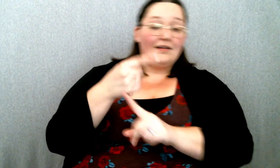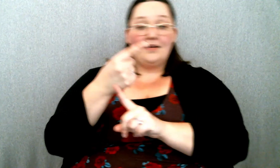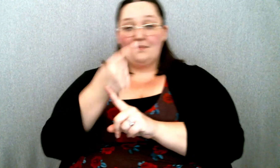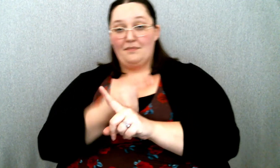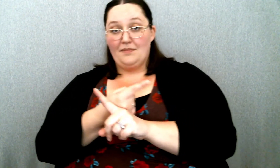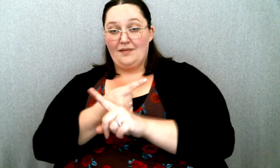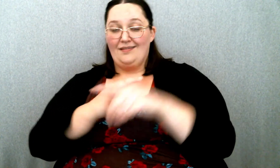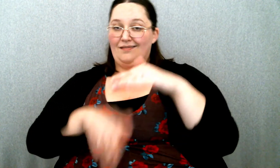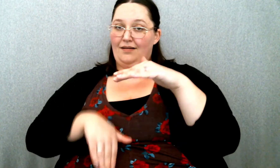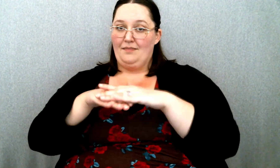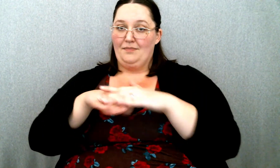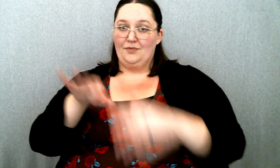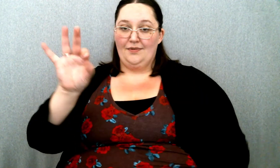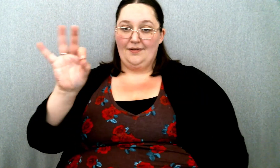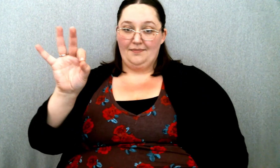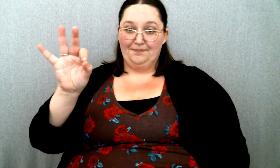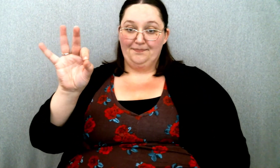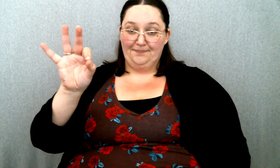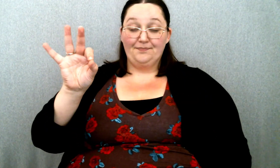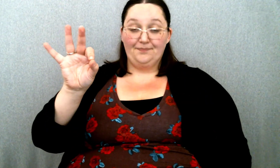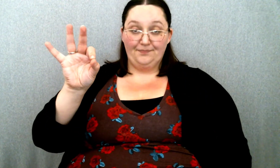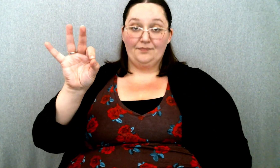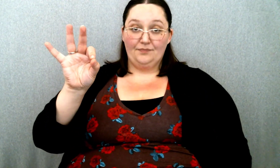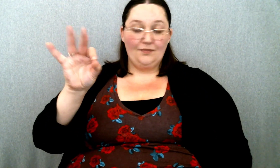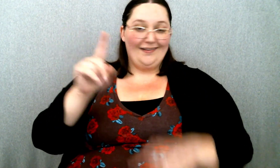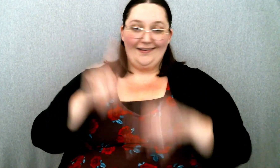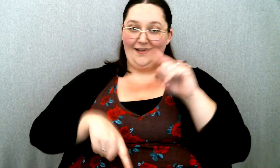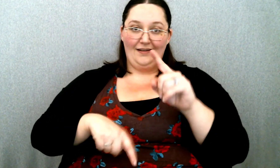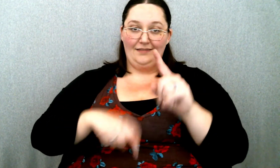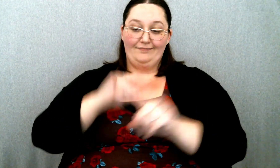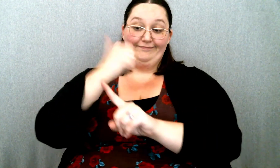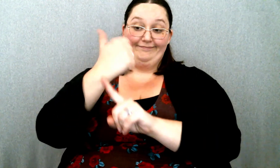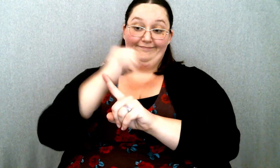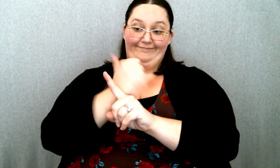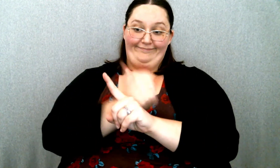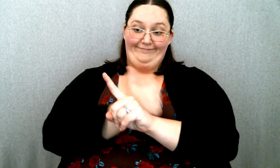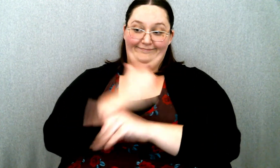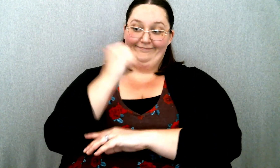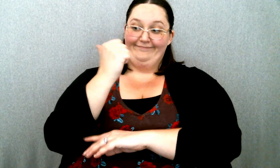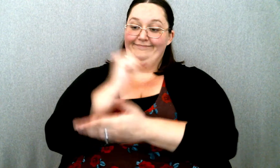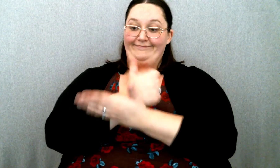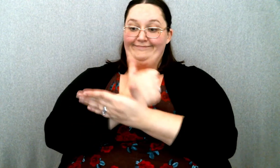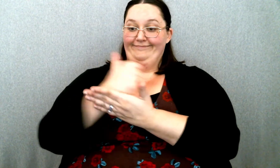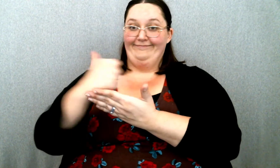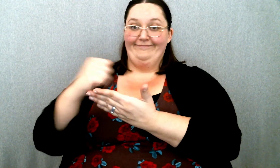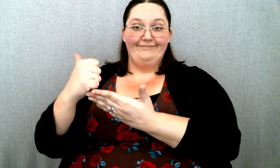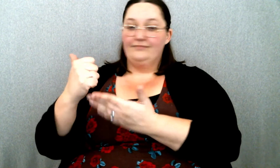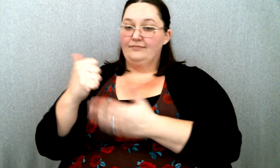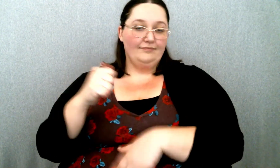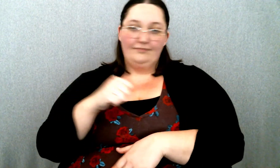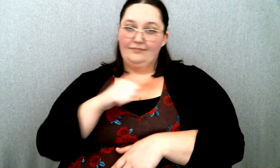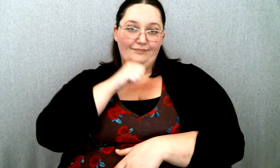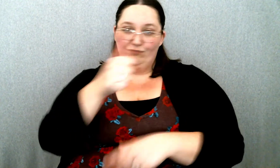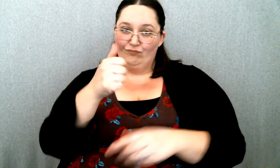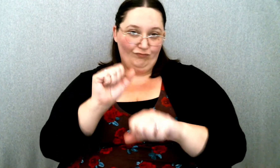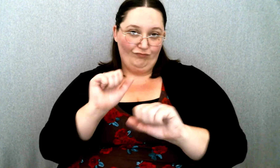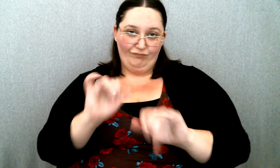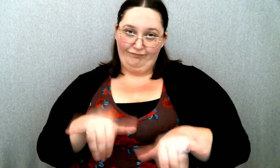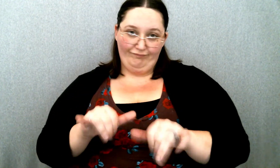For week and month, it can only go up to 9. You can't do 10 months or 10 weeks. Doesn't work like